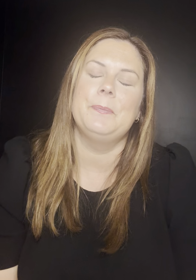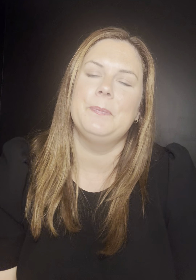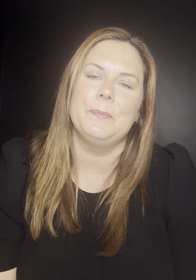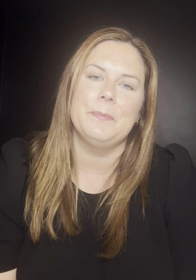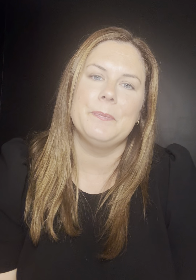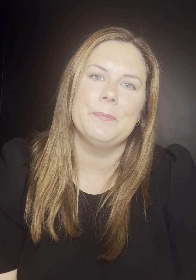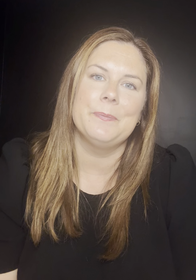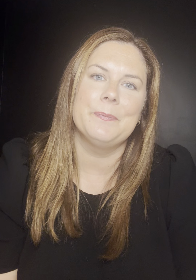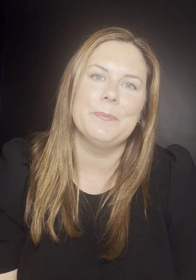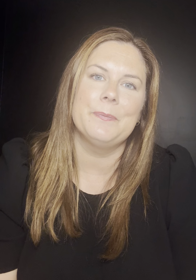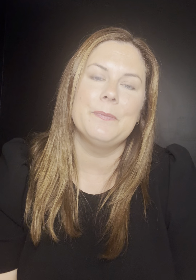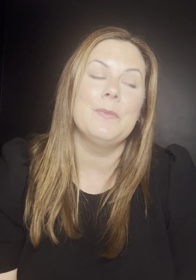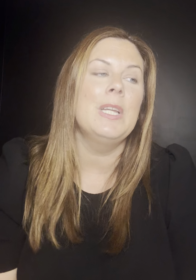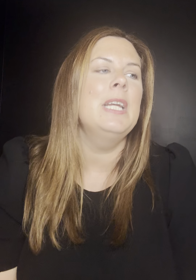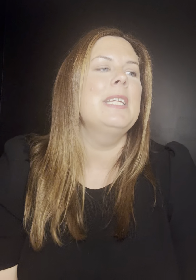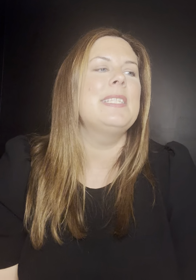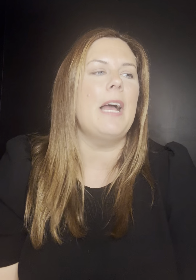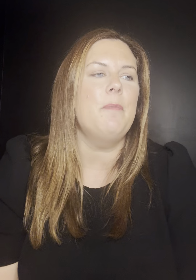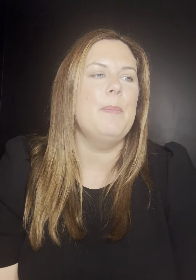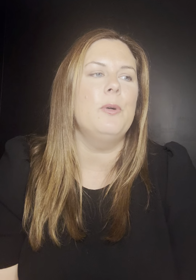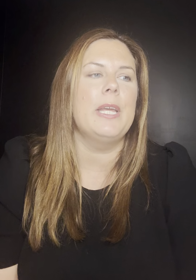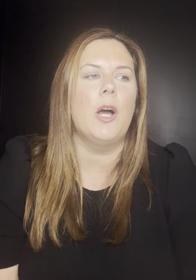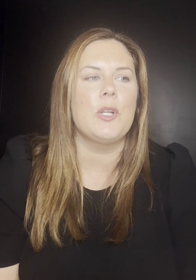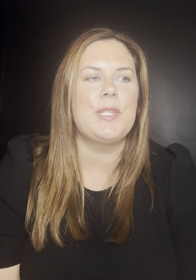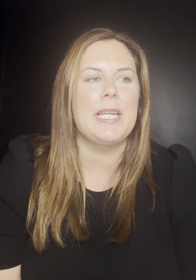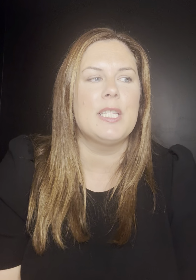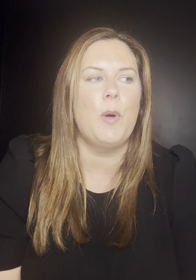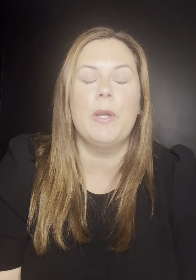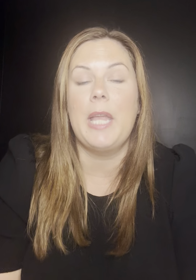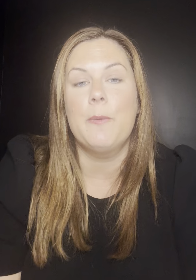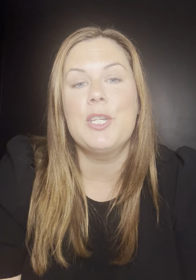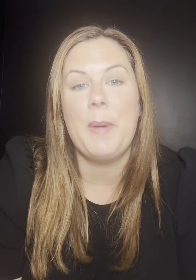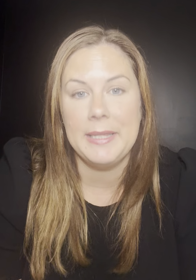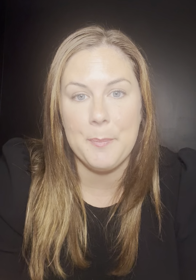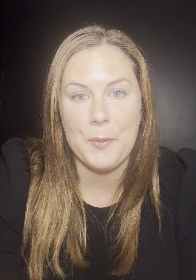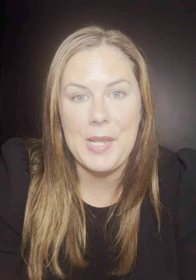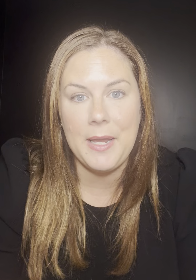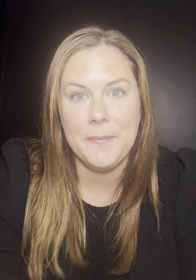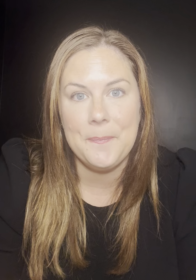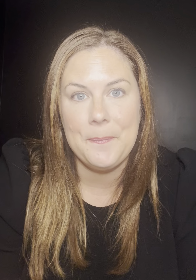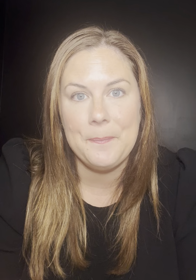Deaf people can understand spoken language by lip reading.